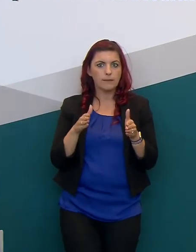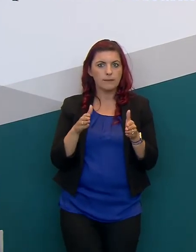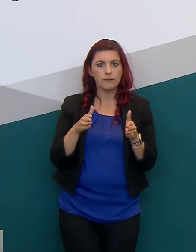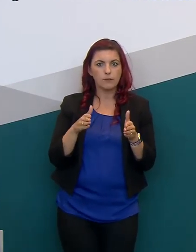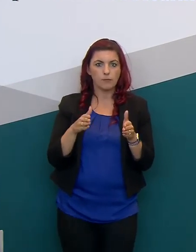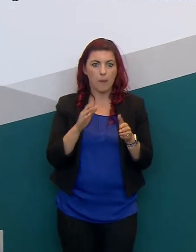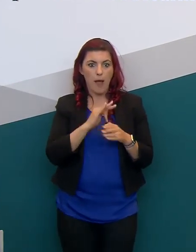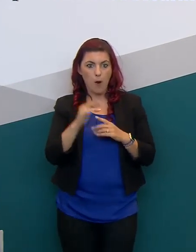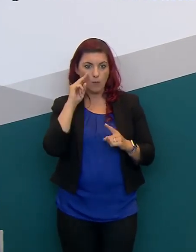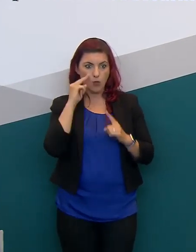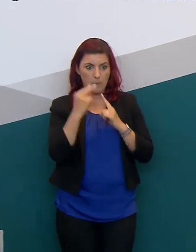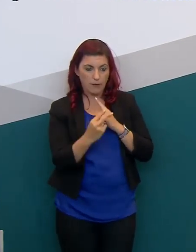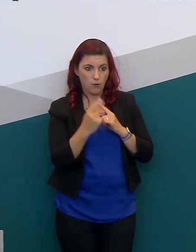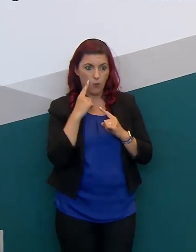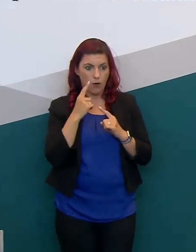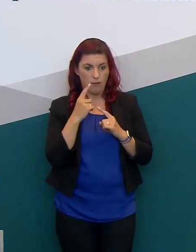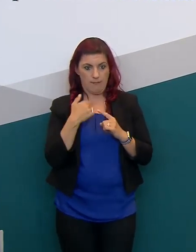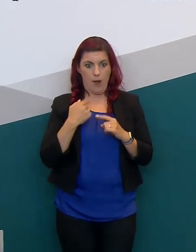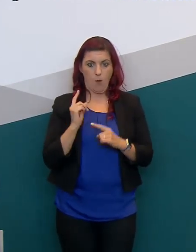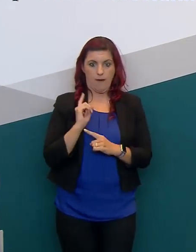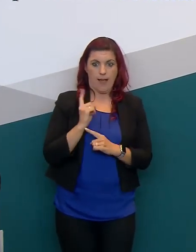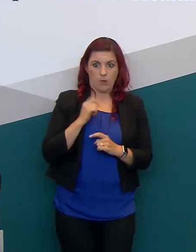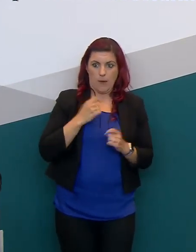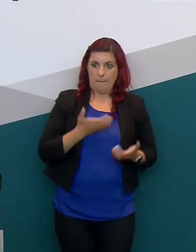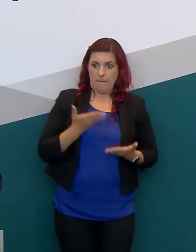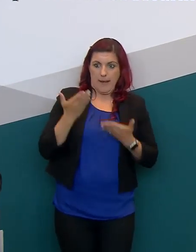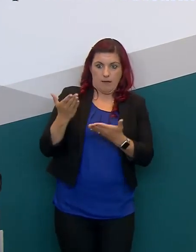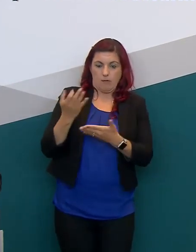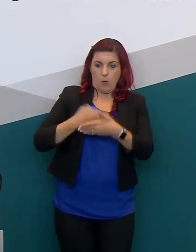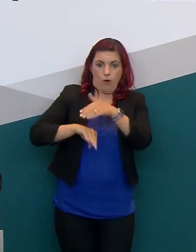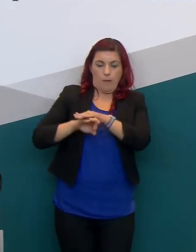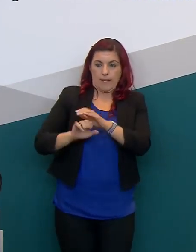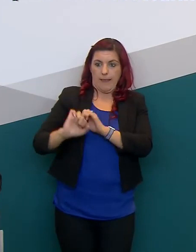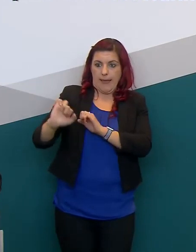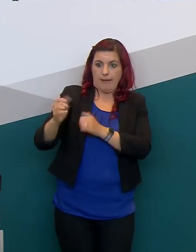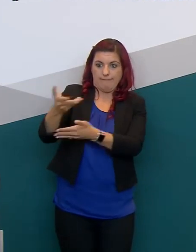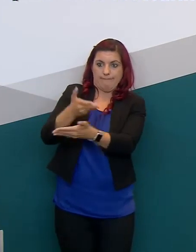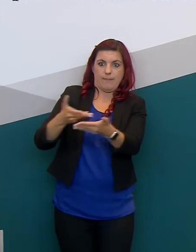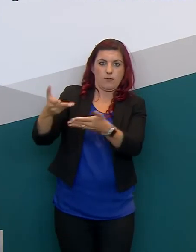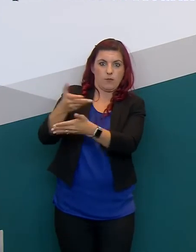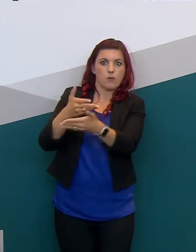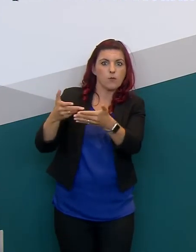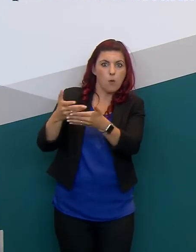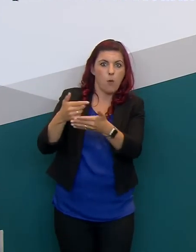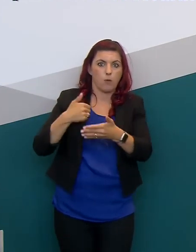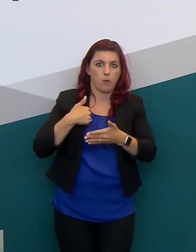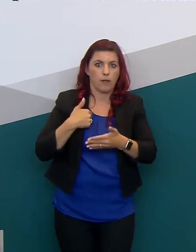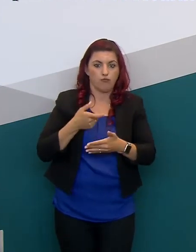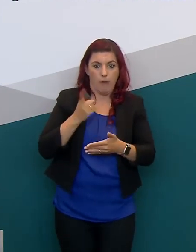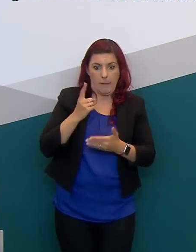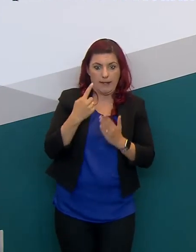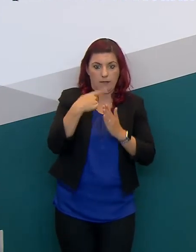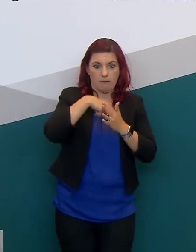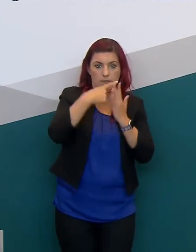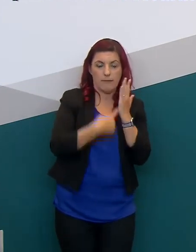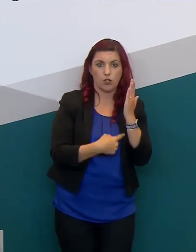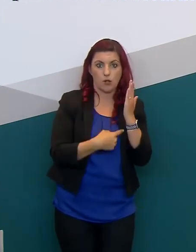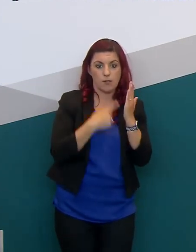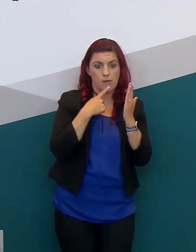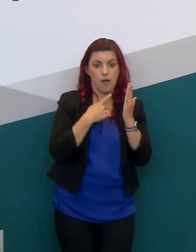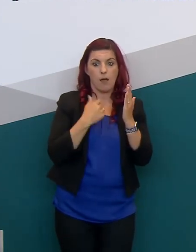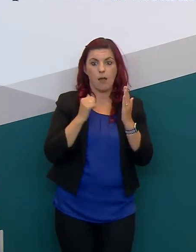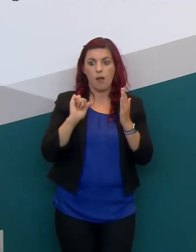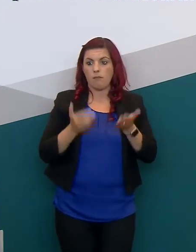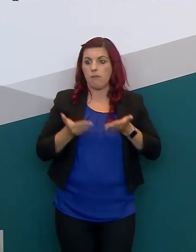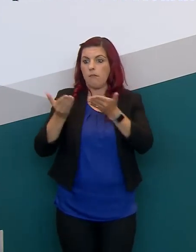basis from our point of view that informs any of the advice and guidance that we make available. And insofar as we recommend a set of measures to government, whatever that might be, it